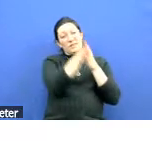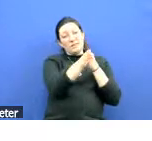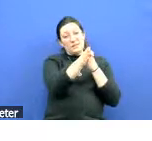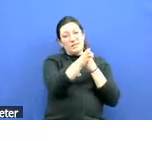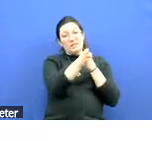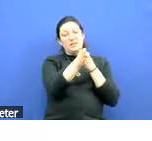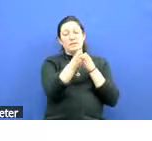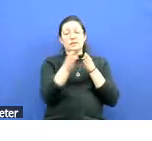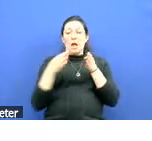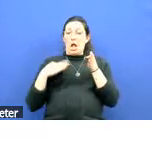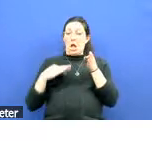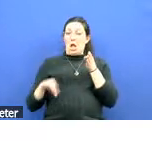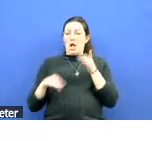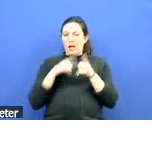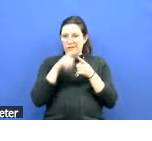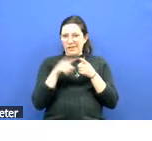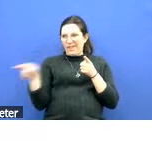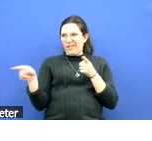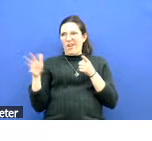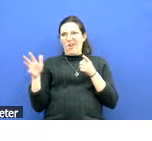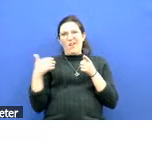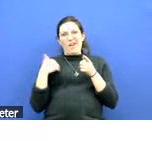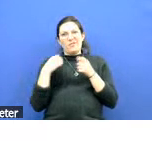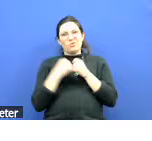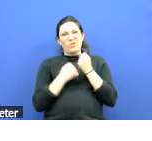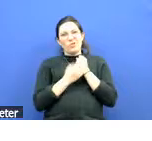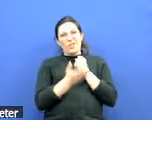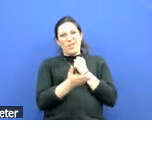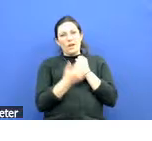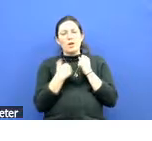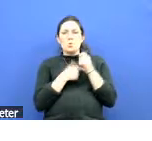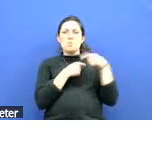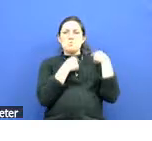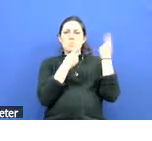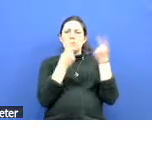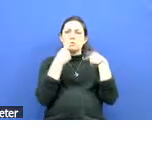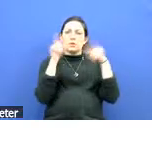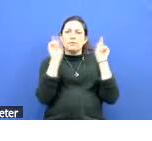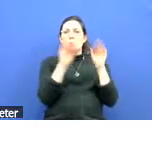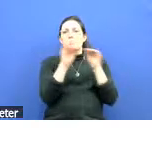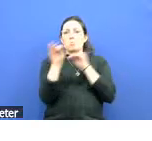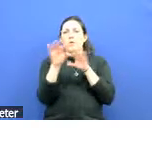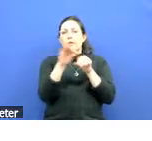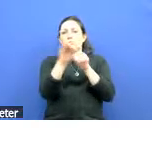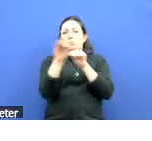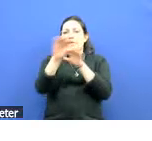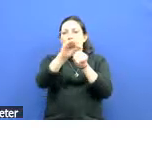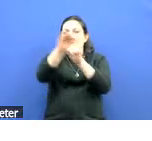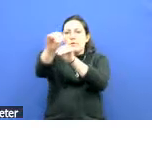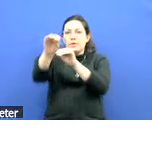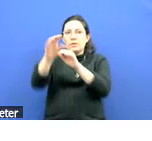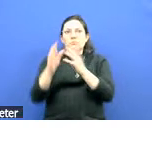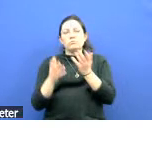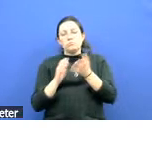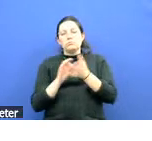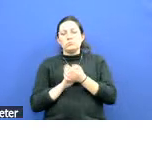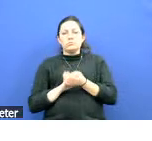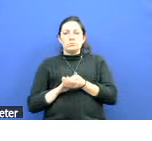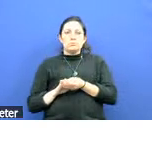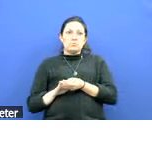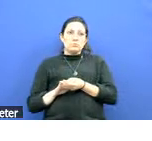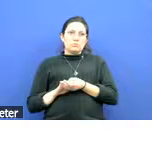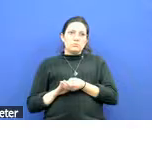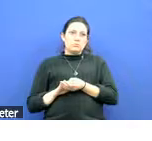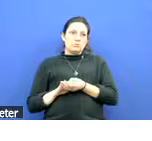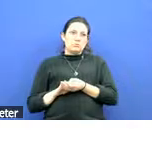something else that we need to work with them to relocate. And we have been successful in many cases of obtaining quotes and other things to relocate